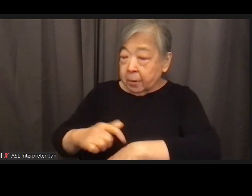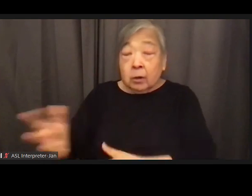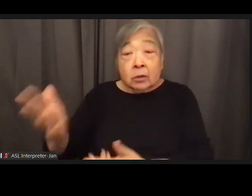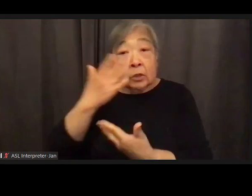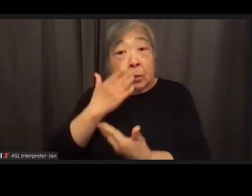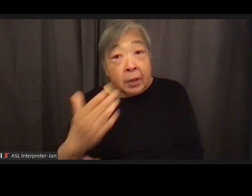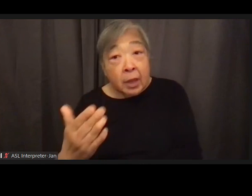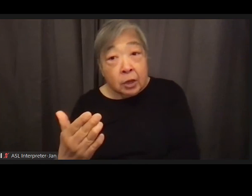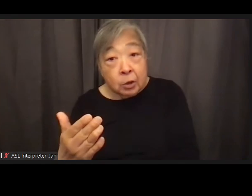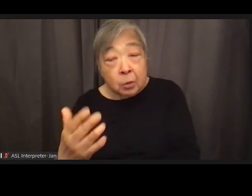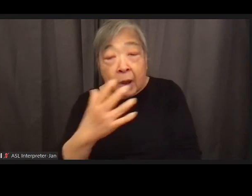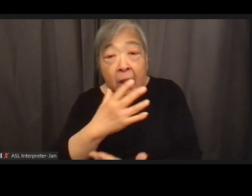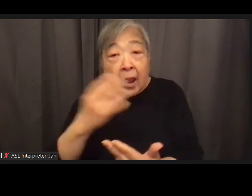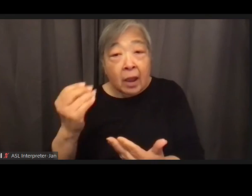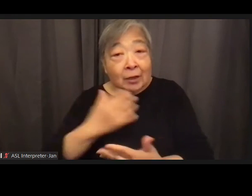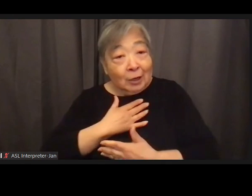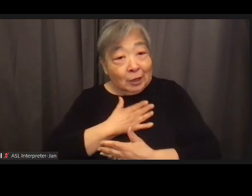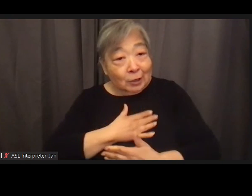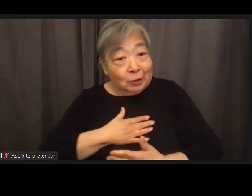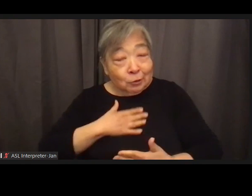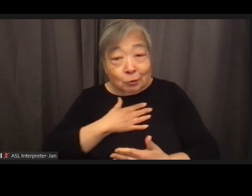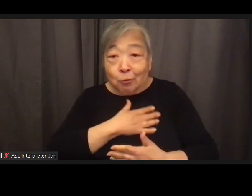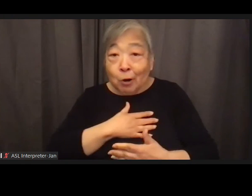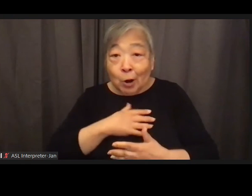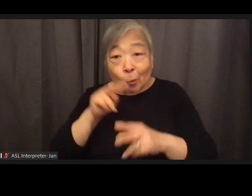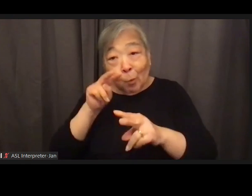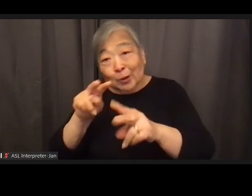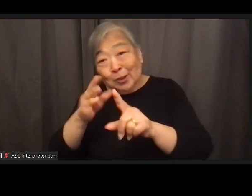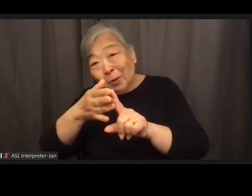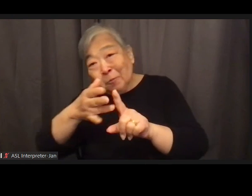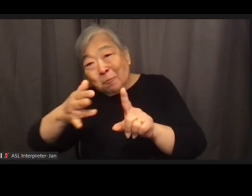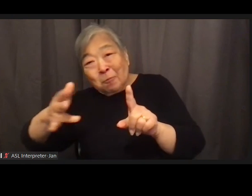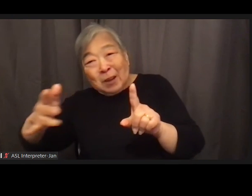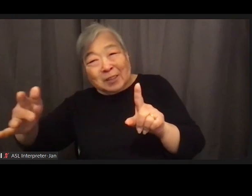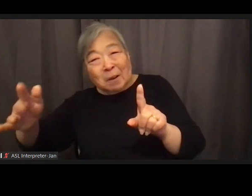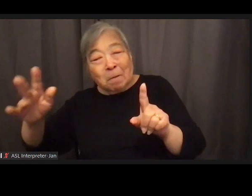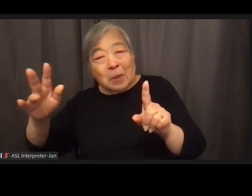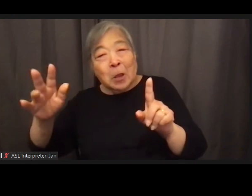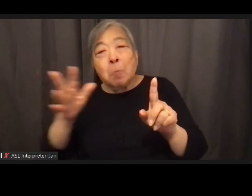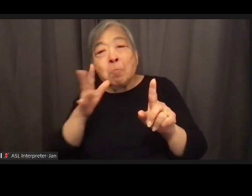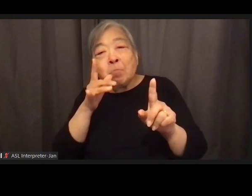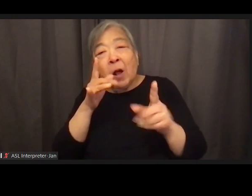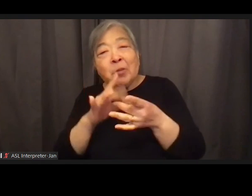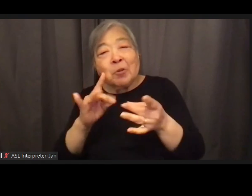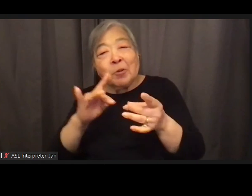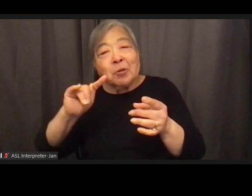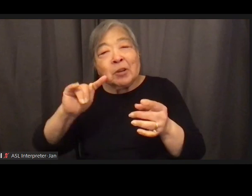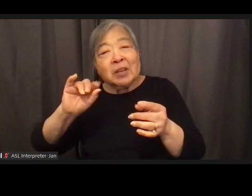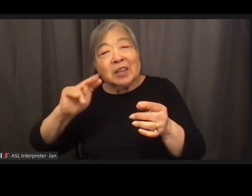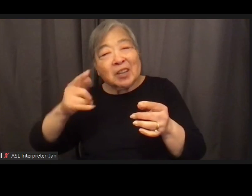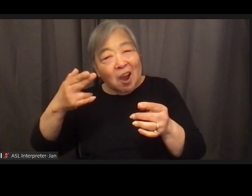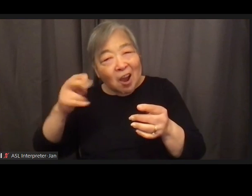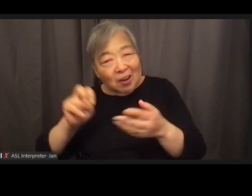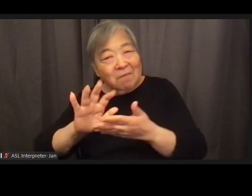all, and enjoy watching the rest of the Mother Tongue Film Festival. Bye. Bye.